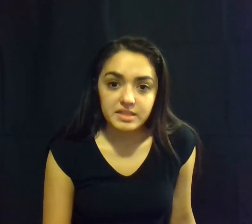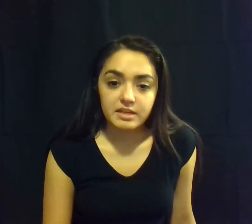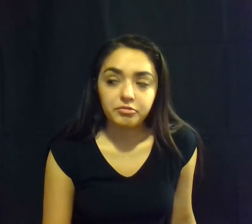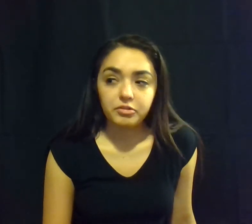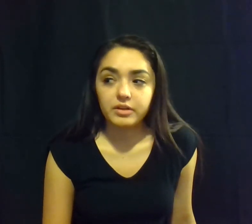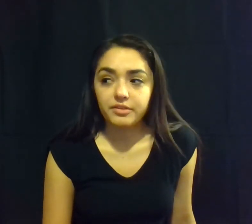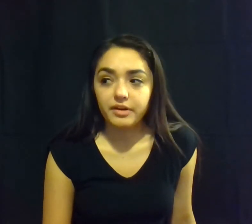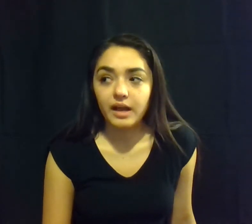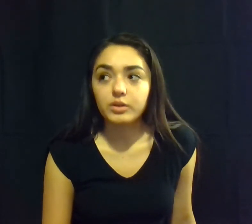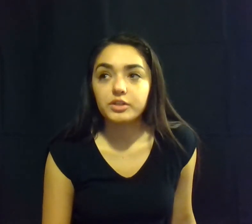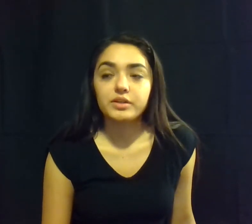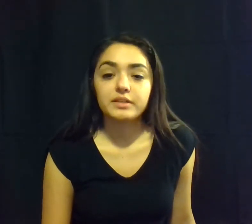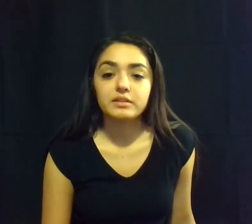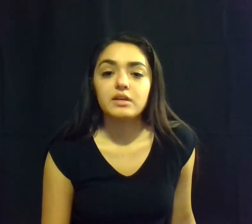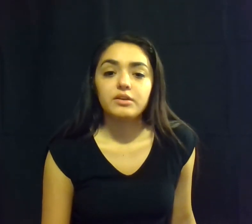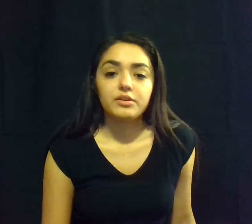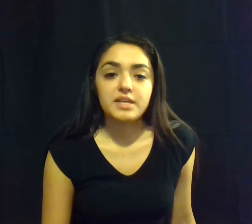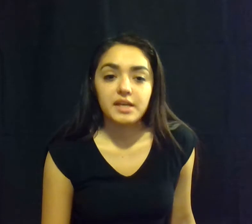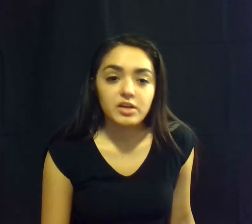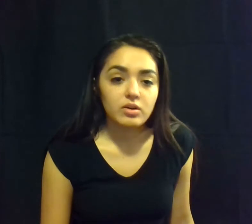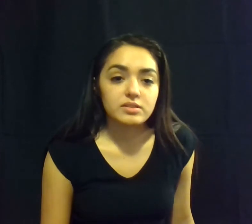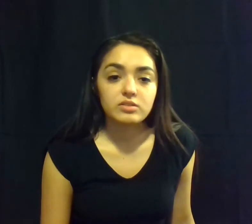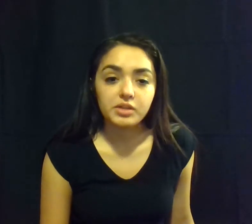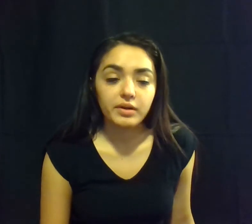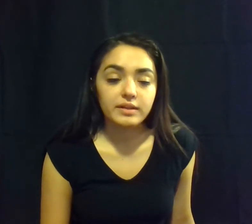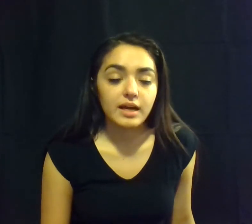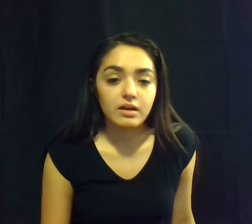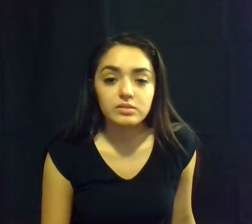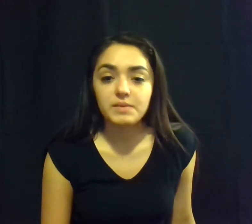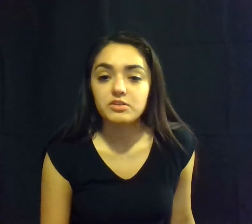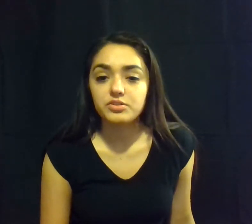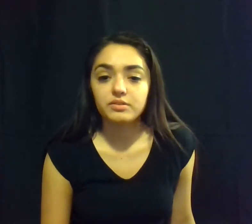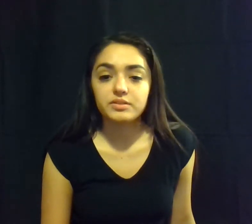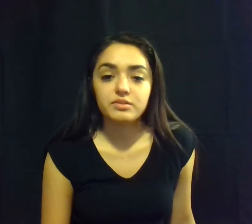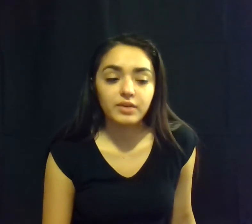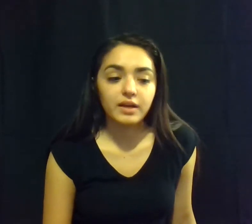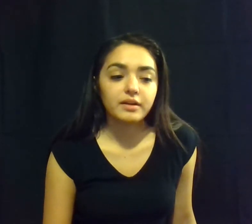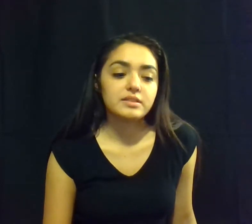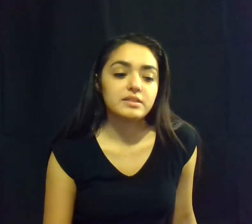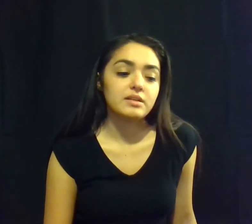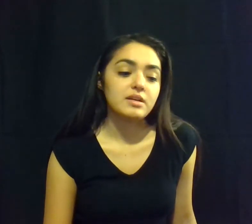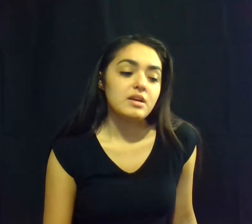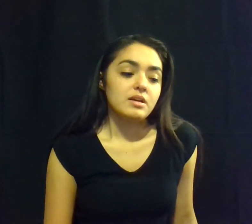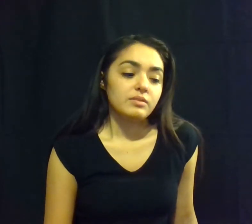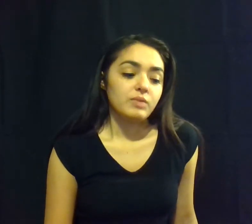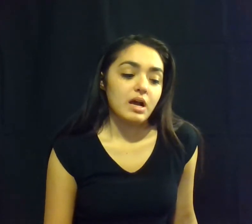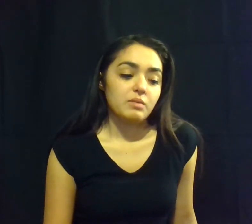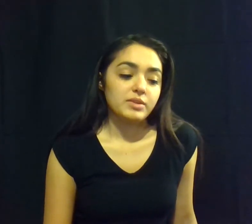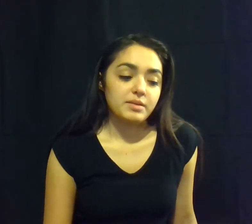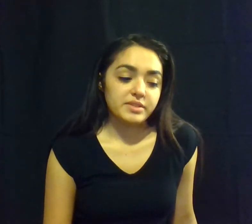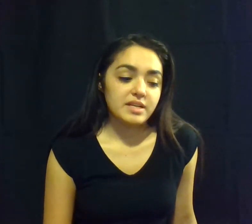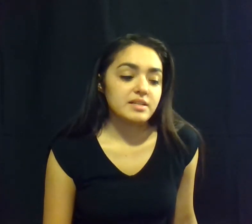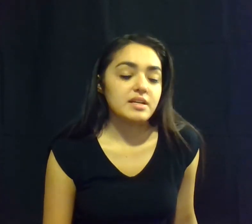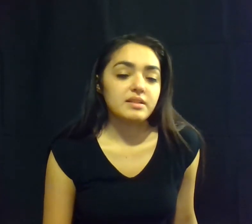there for another hour, trying, taking notes and looking around the house, making sure there was no fires. And when they were done, they